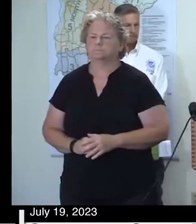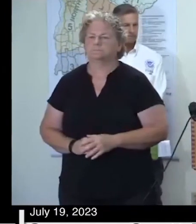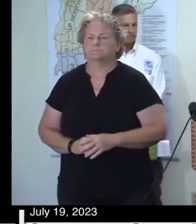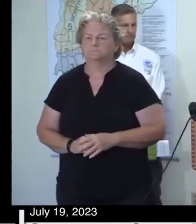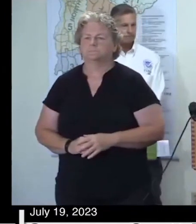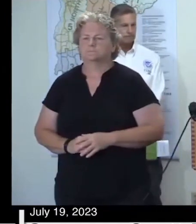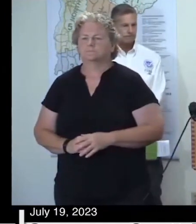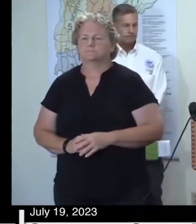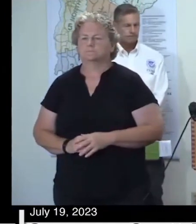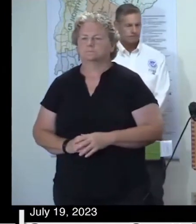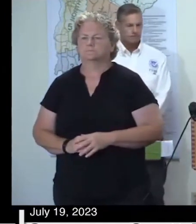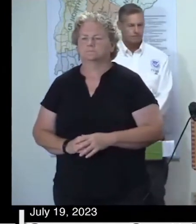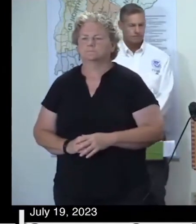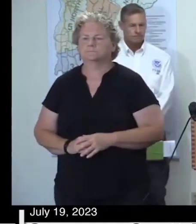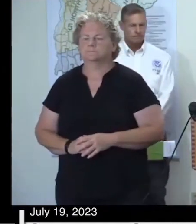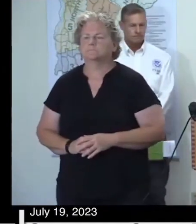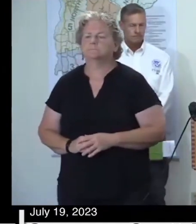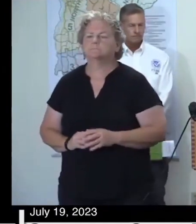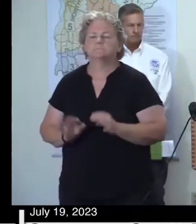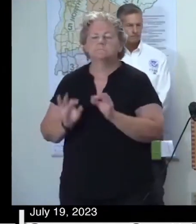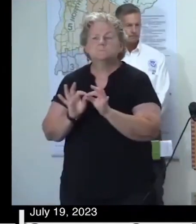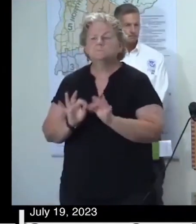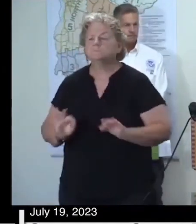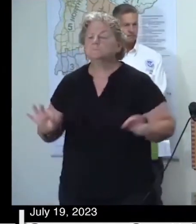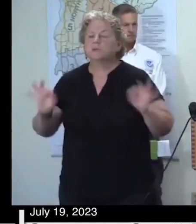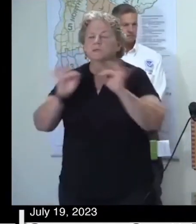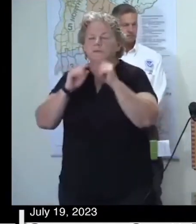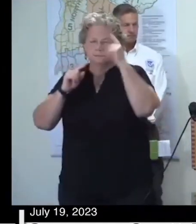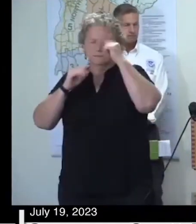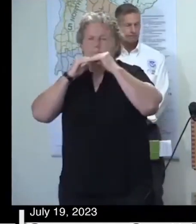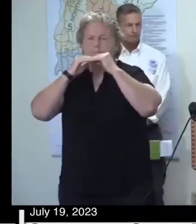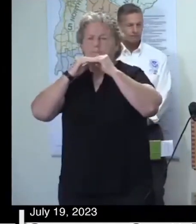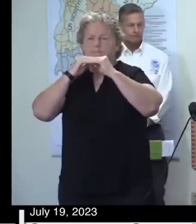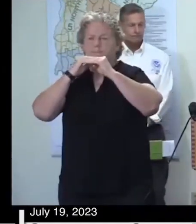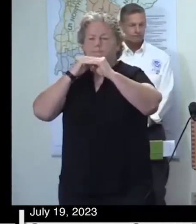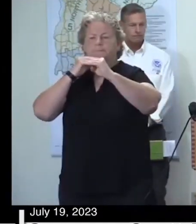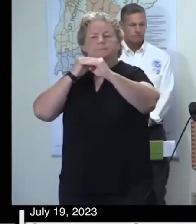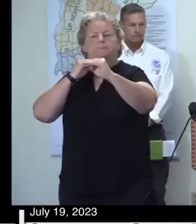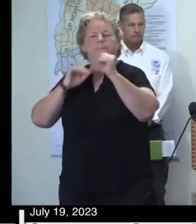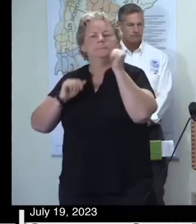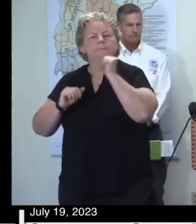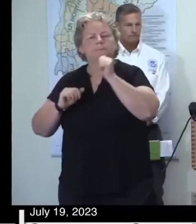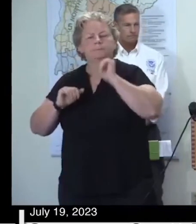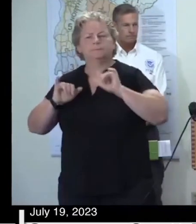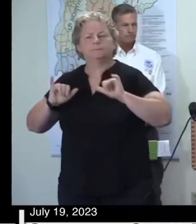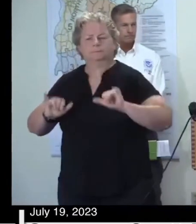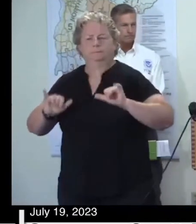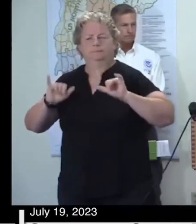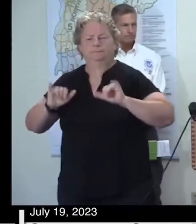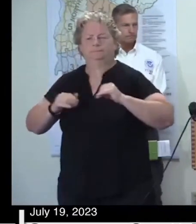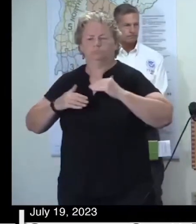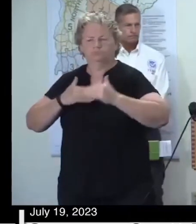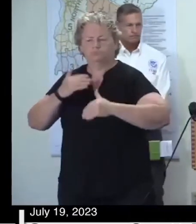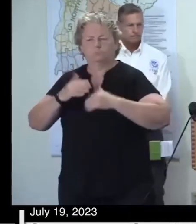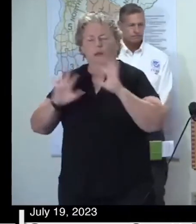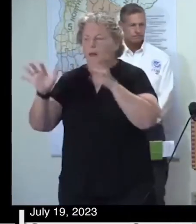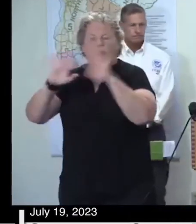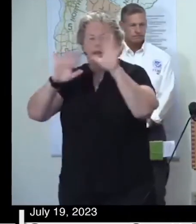to prioritize self-care by resting, moving, and fueling your body with food and